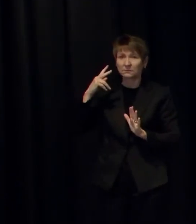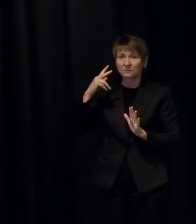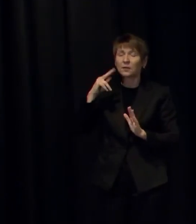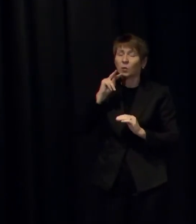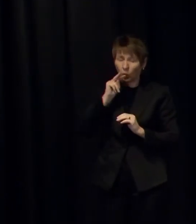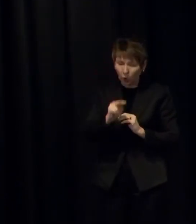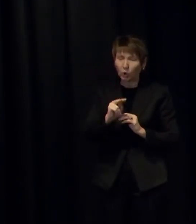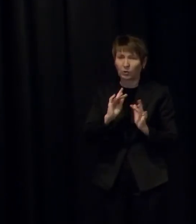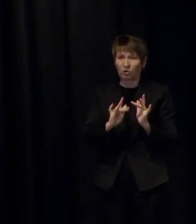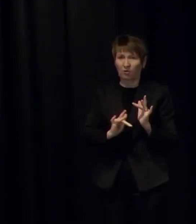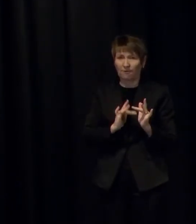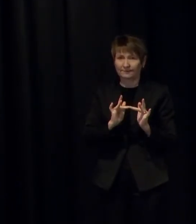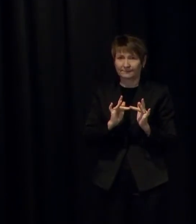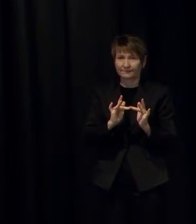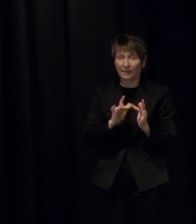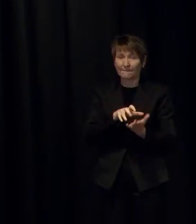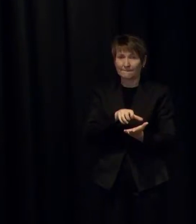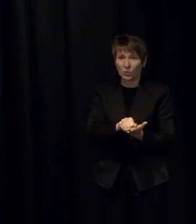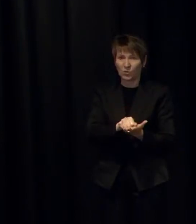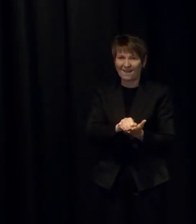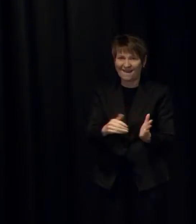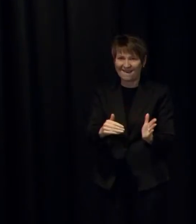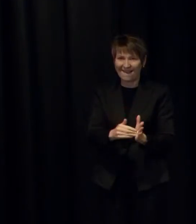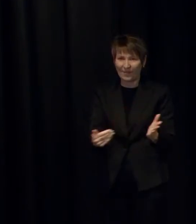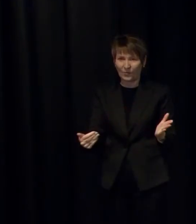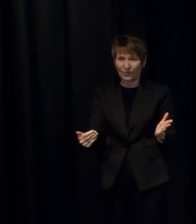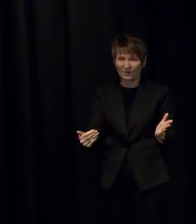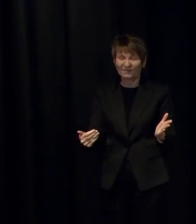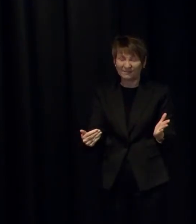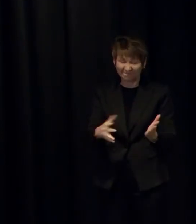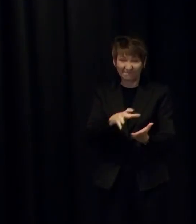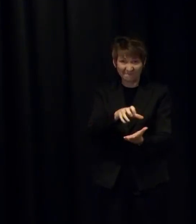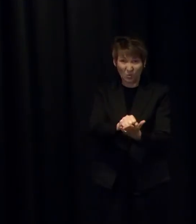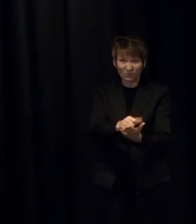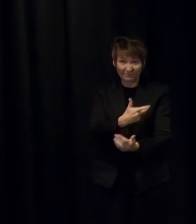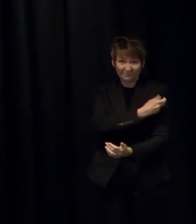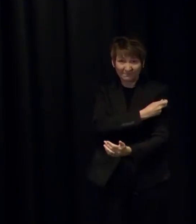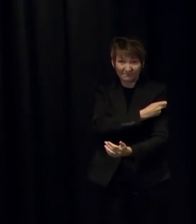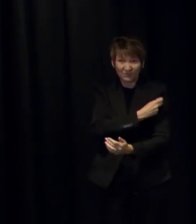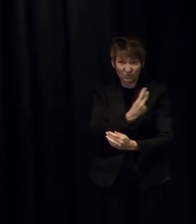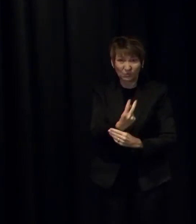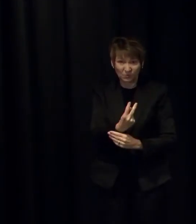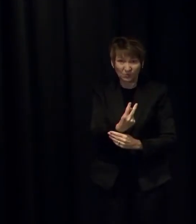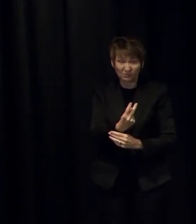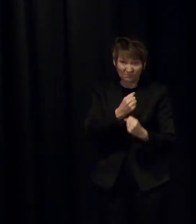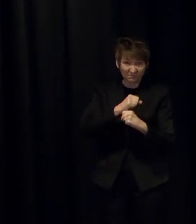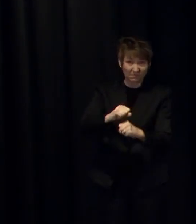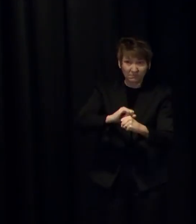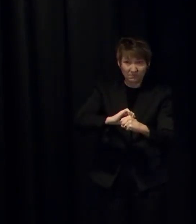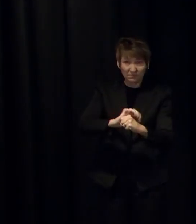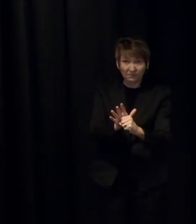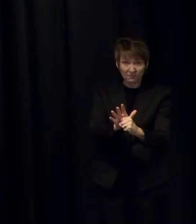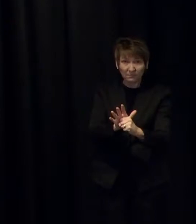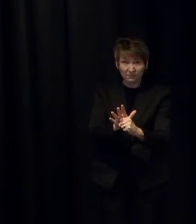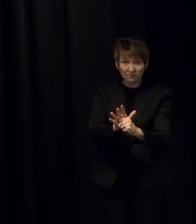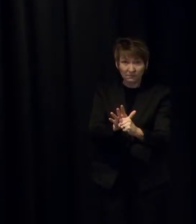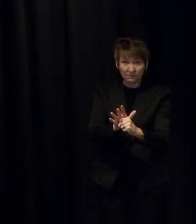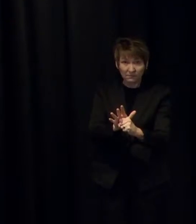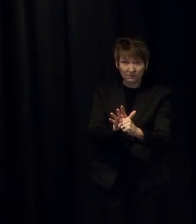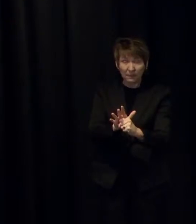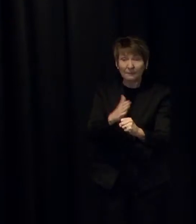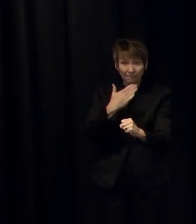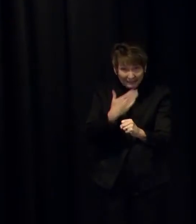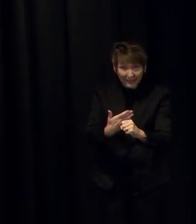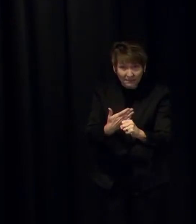available. So it's one of those rare things where even stuff that you don't see, even stuff that you may never be anywhere near, you can influence what